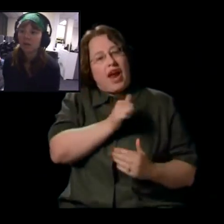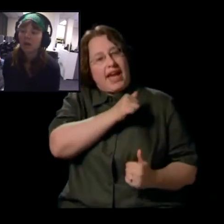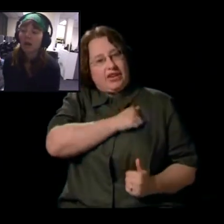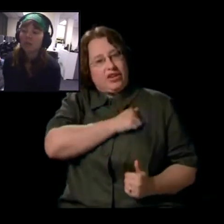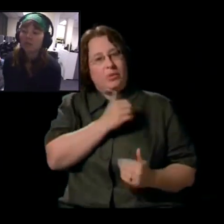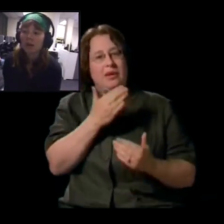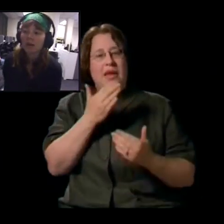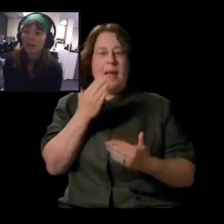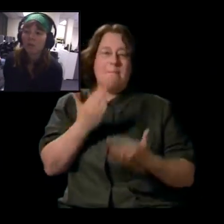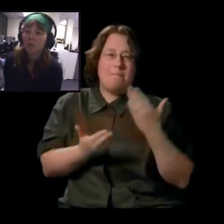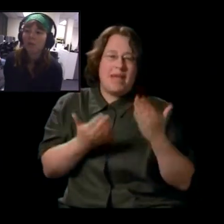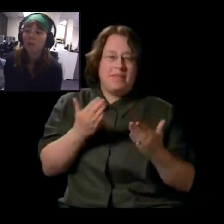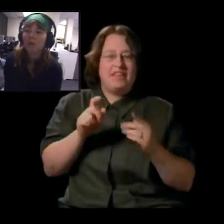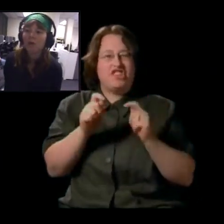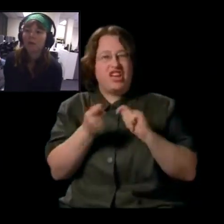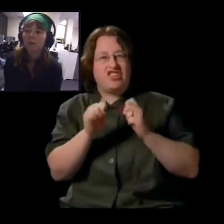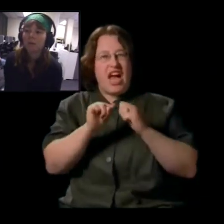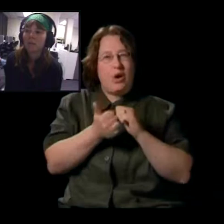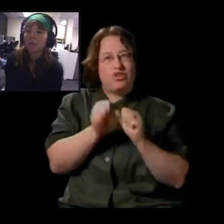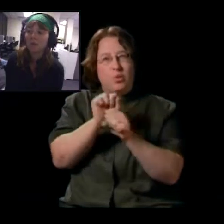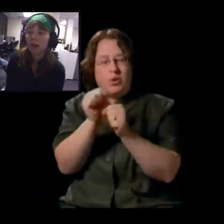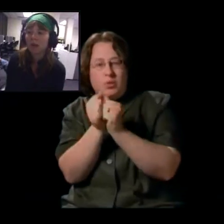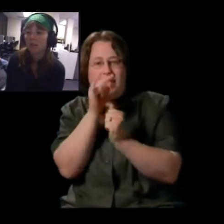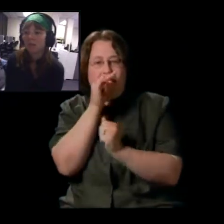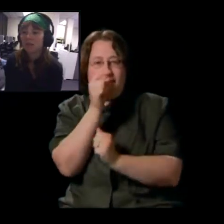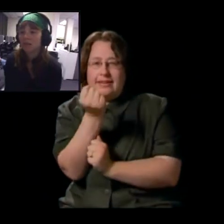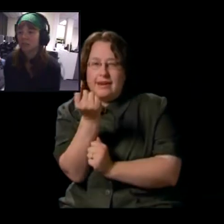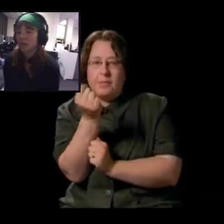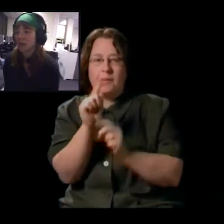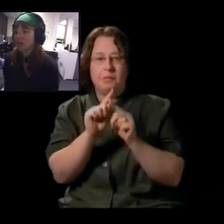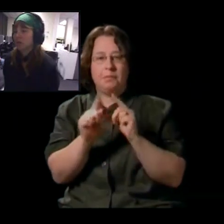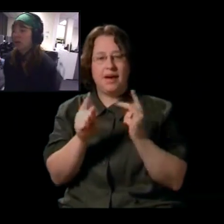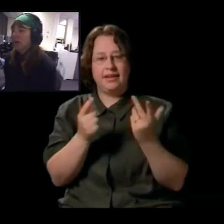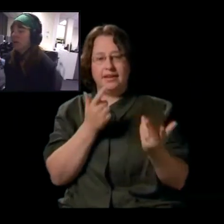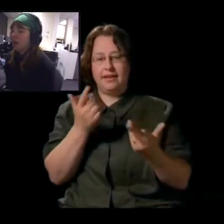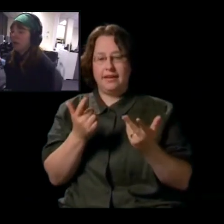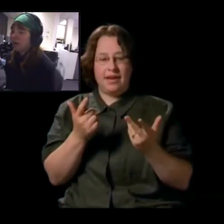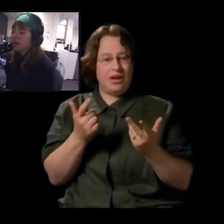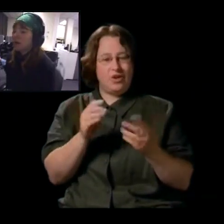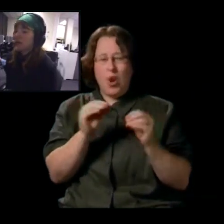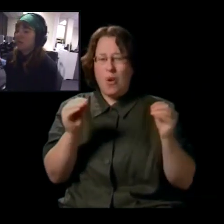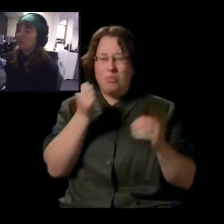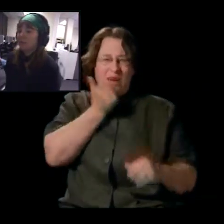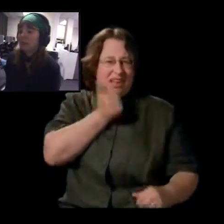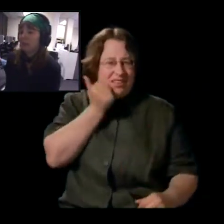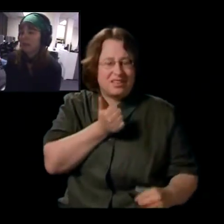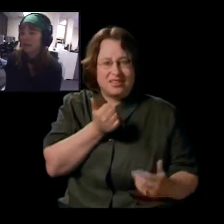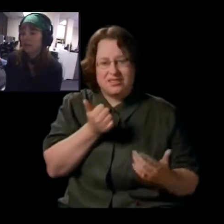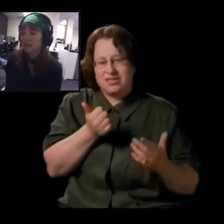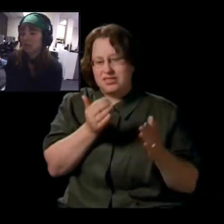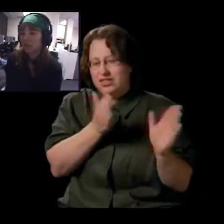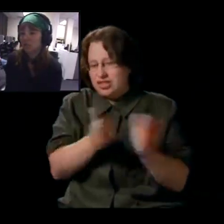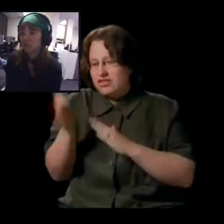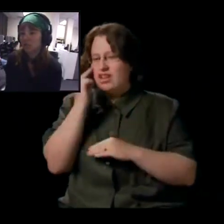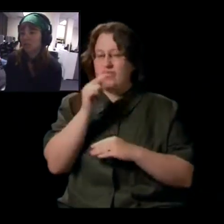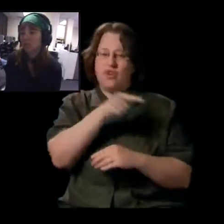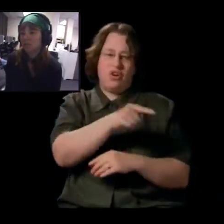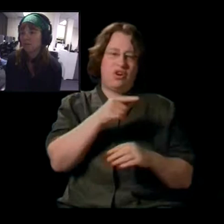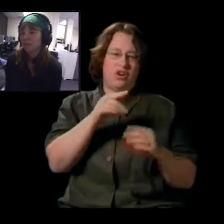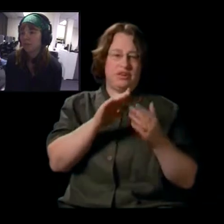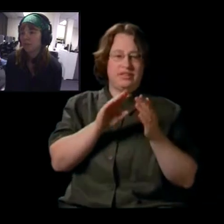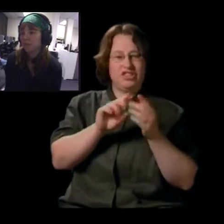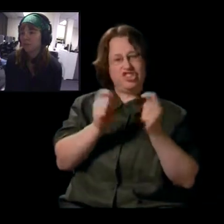teacher, I try to help her understand that maybe her attitude needs to change. Her attitude about the kids need to change.